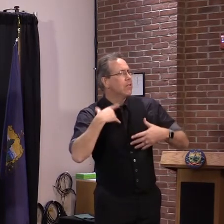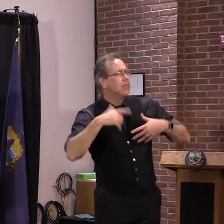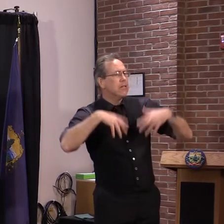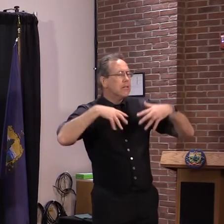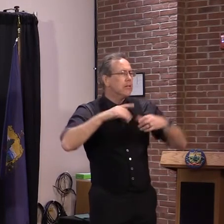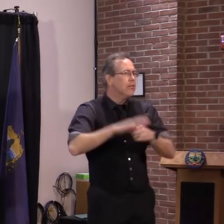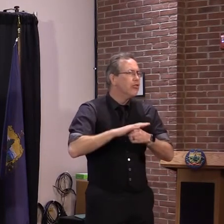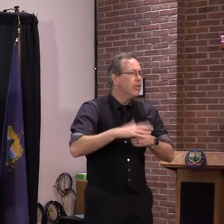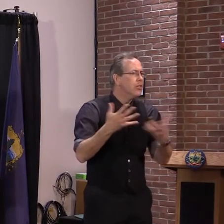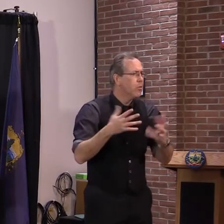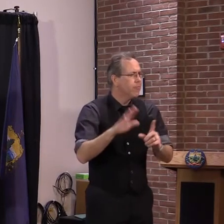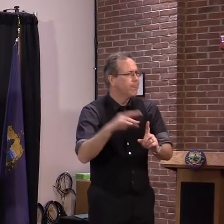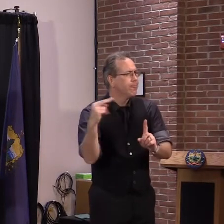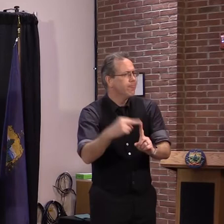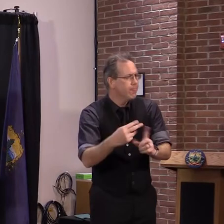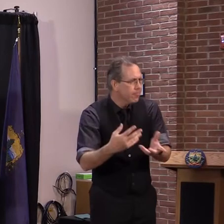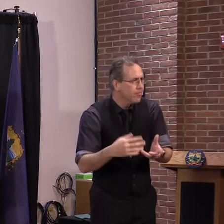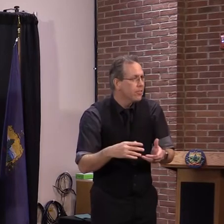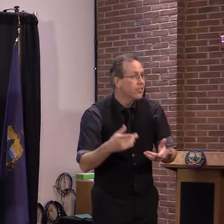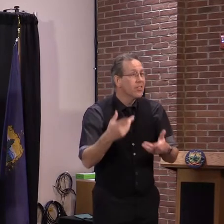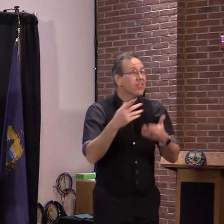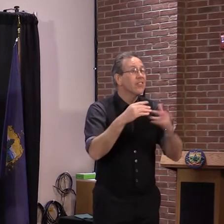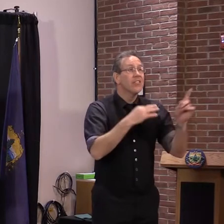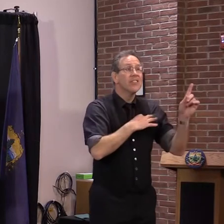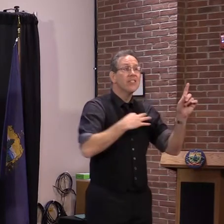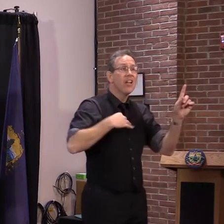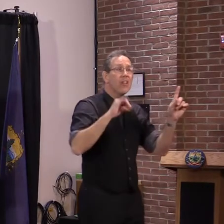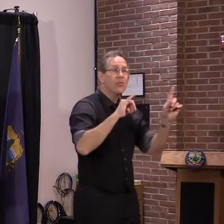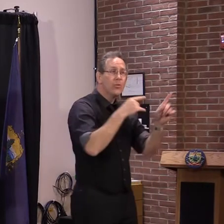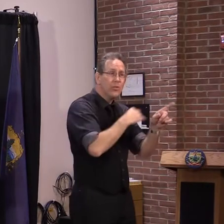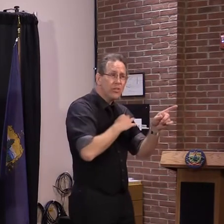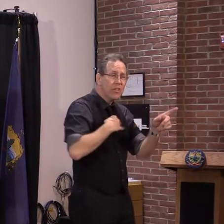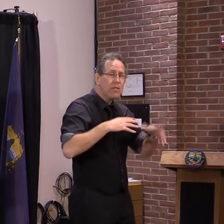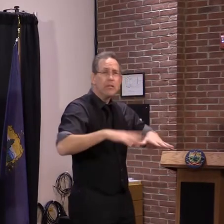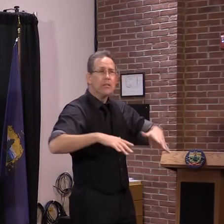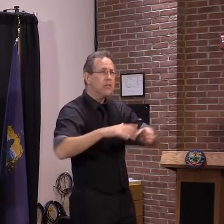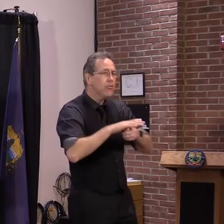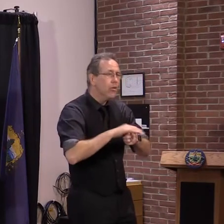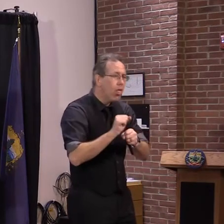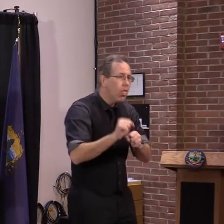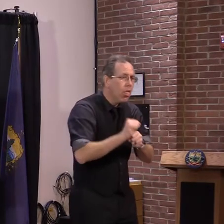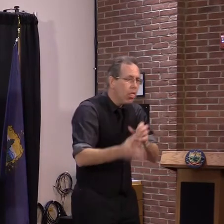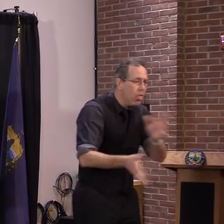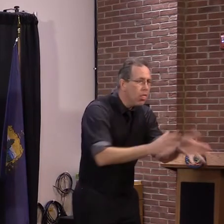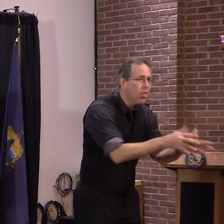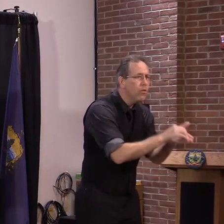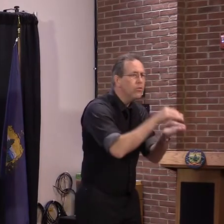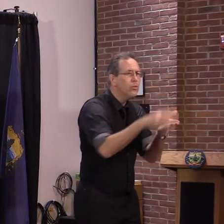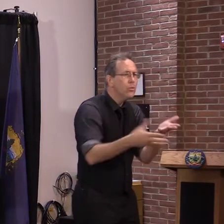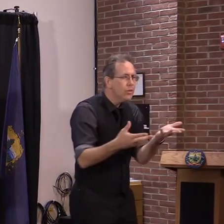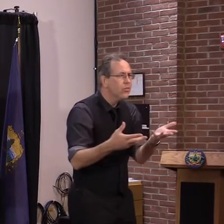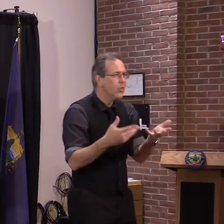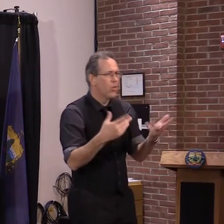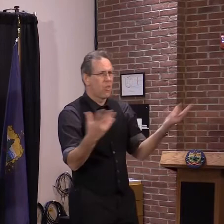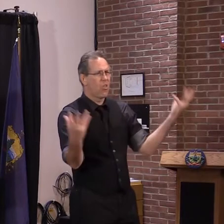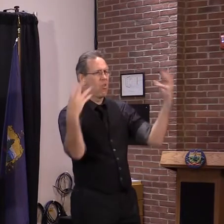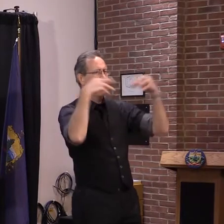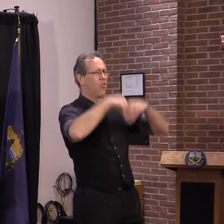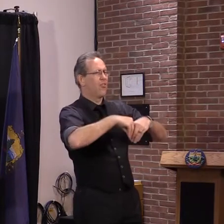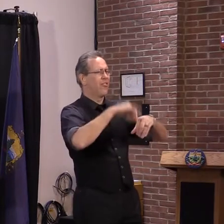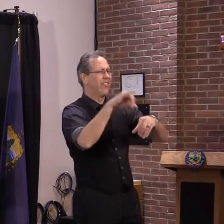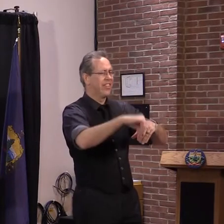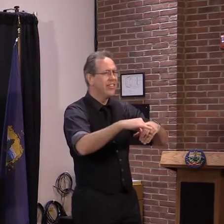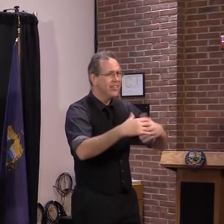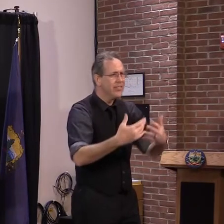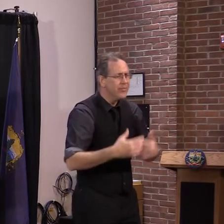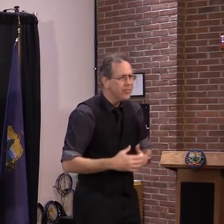wellness underneath that as well. All these things have to be brought in together. But I think it is important at this moment that we really, I think to a certain